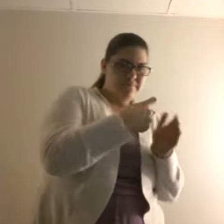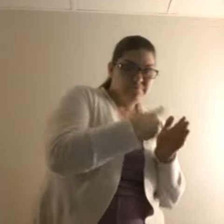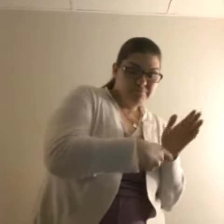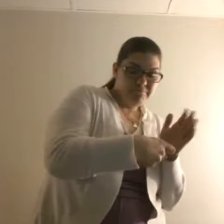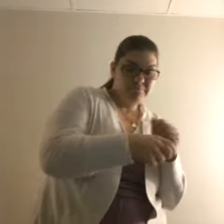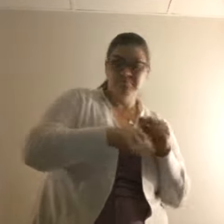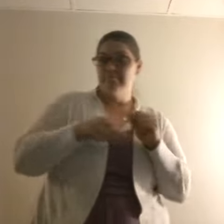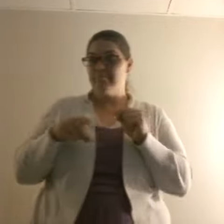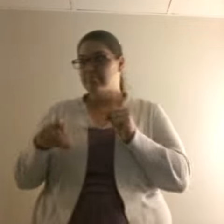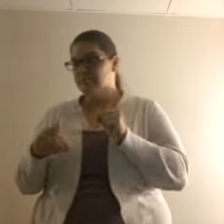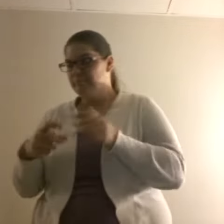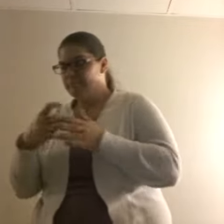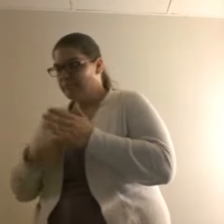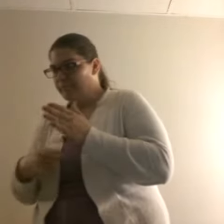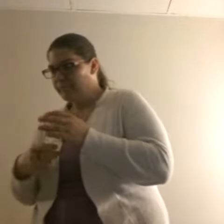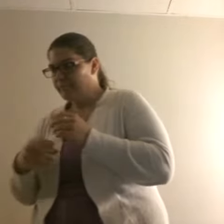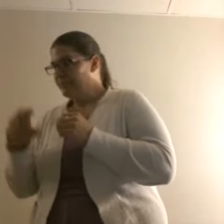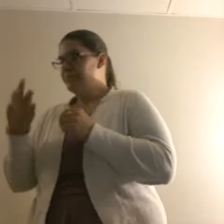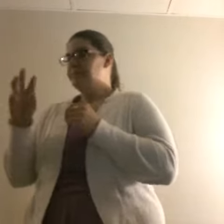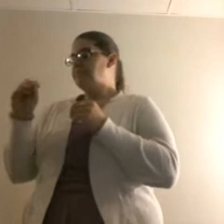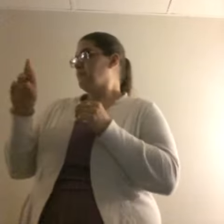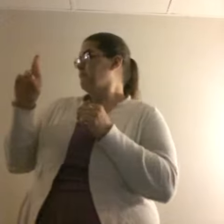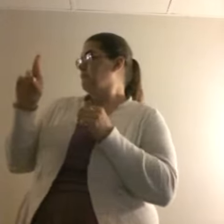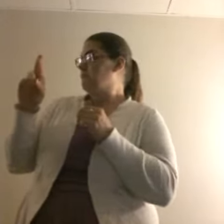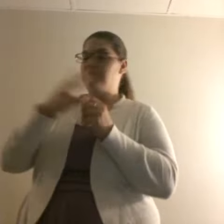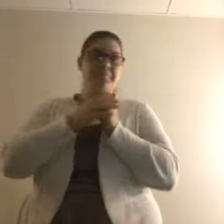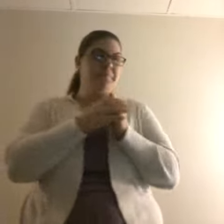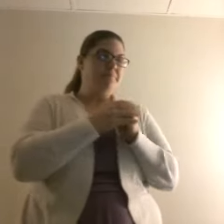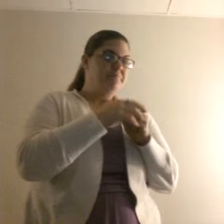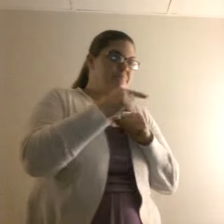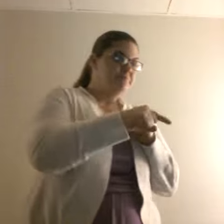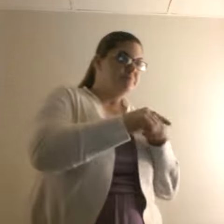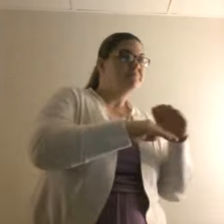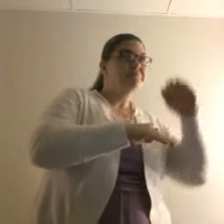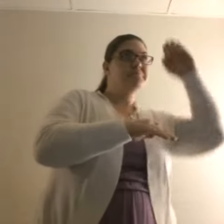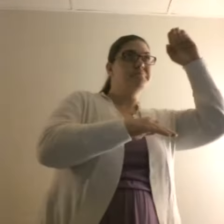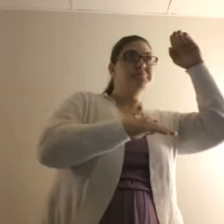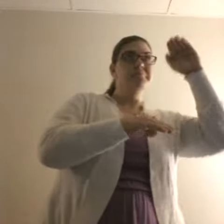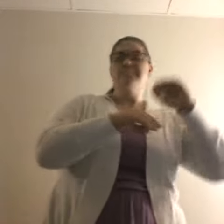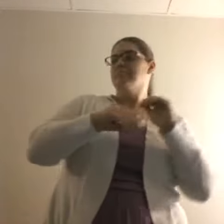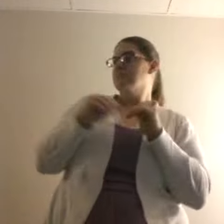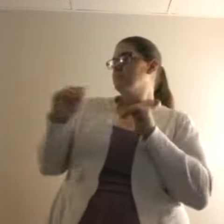school, like one is tall and big, and then they both have their grades. Oh, I see that. Okay, come together in